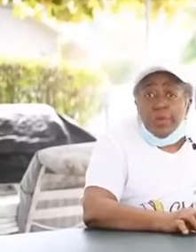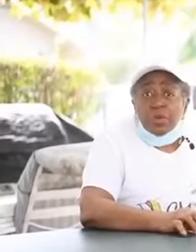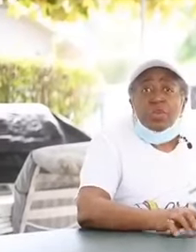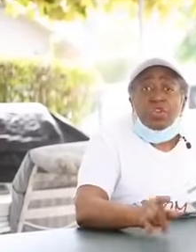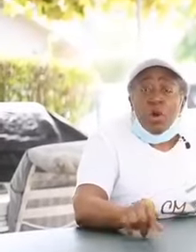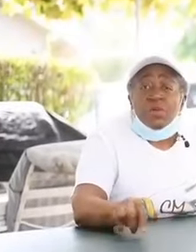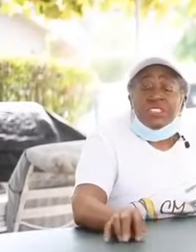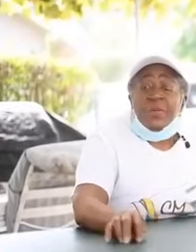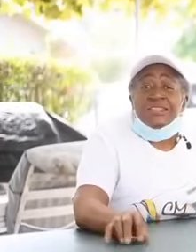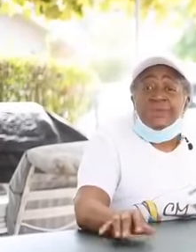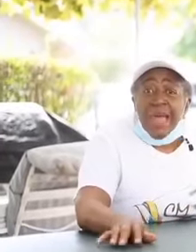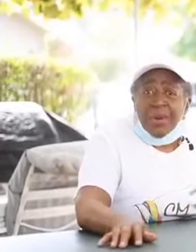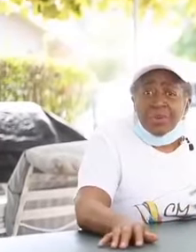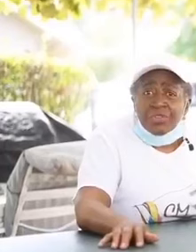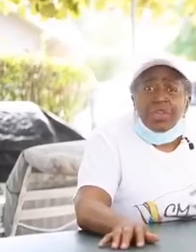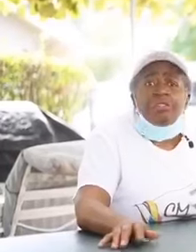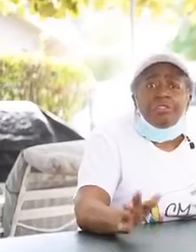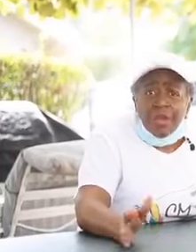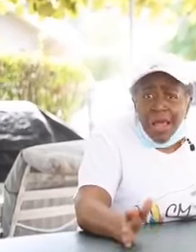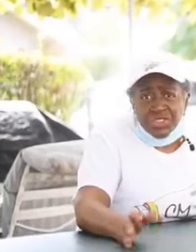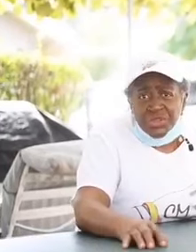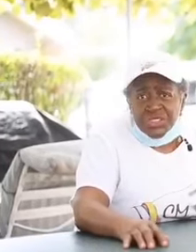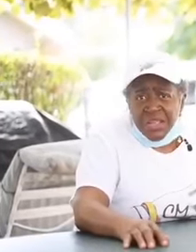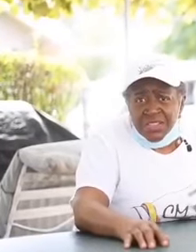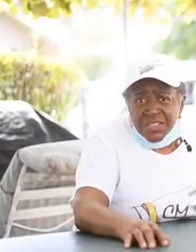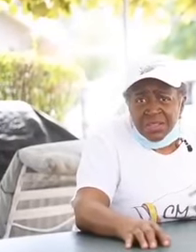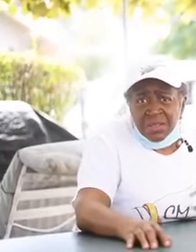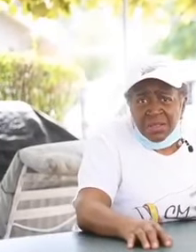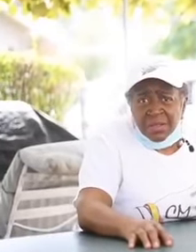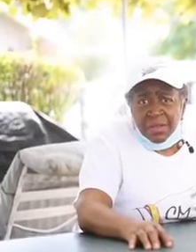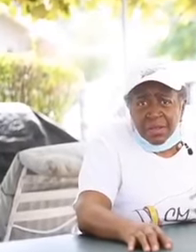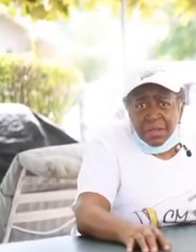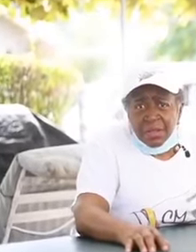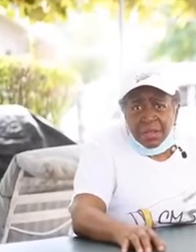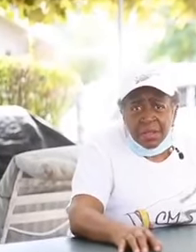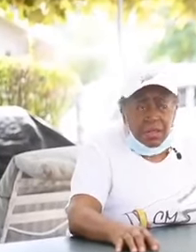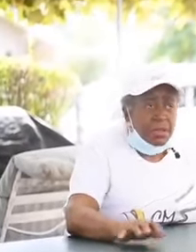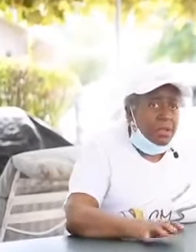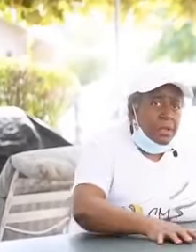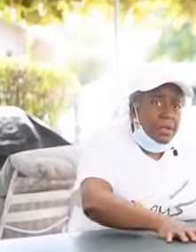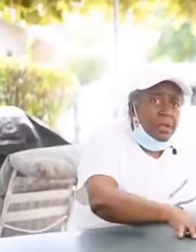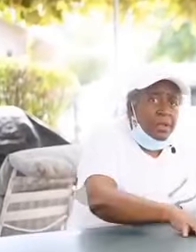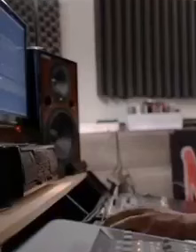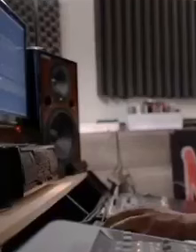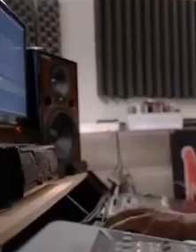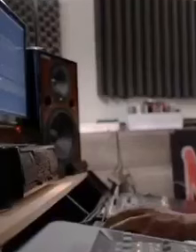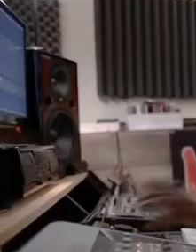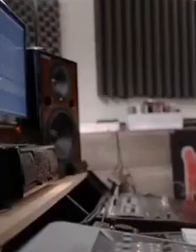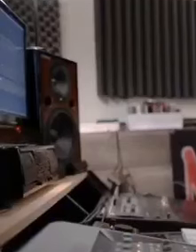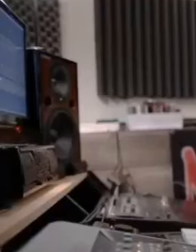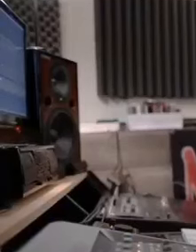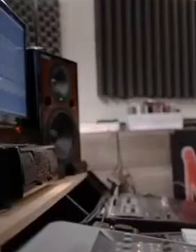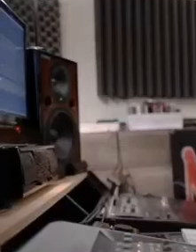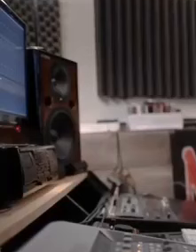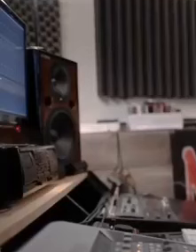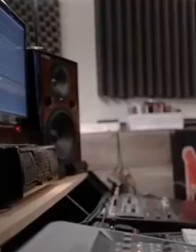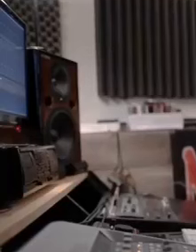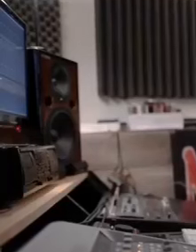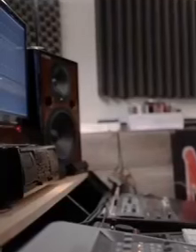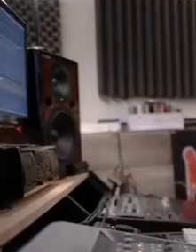Young people, your response matters. Fill out your census and be counted.